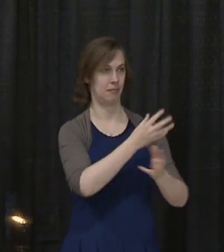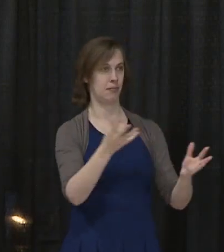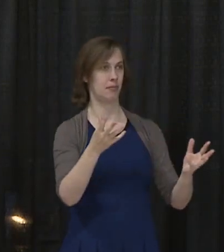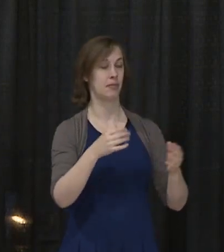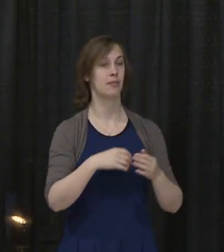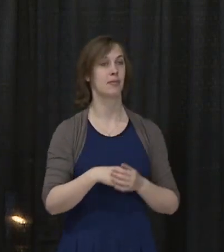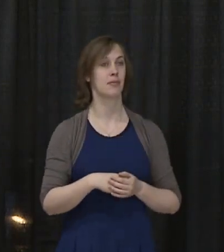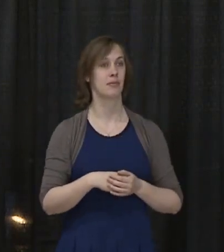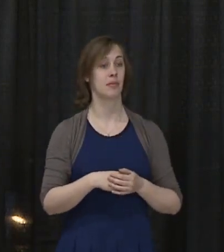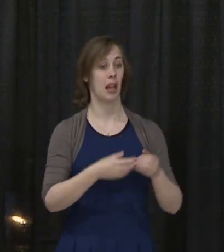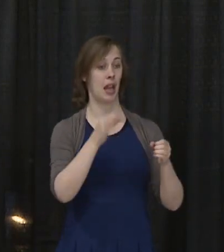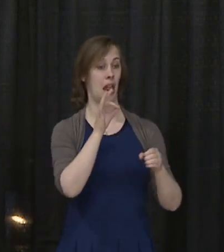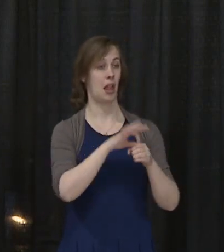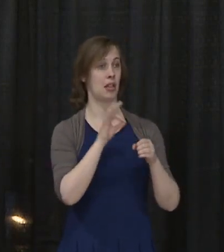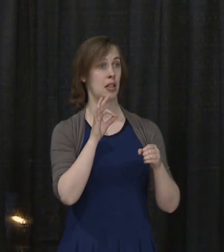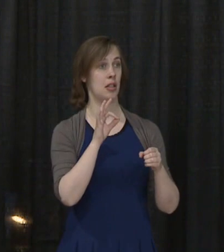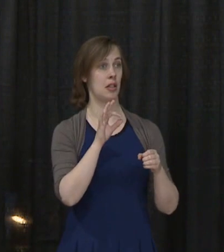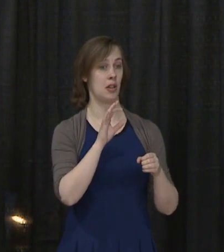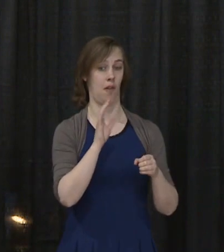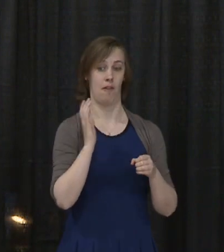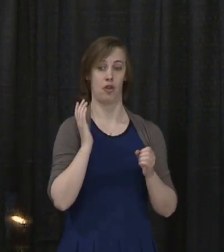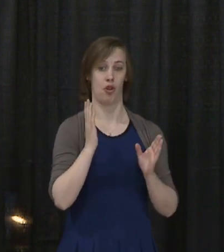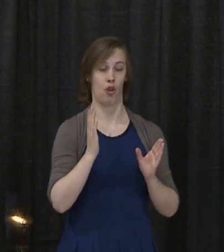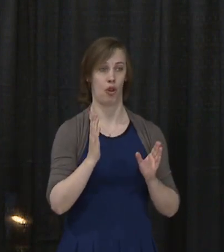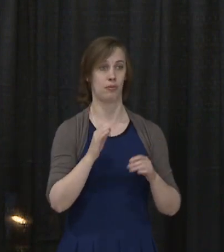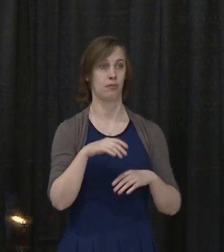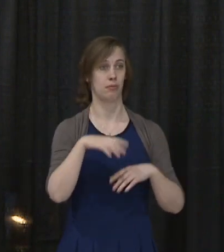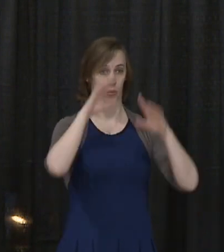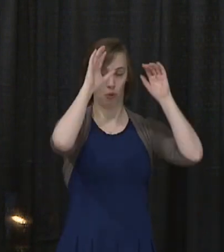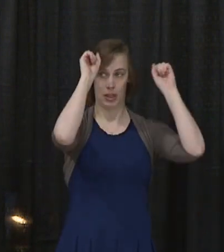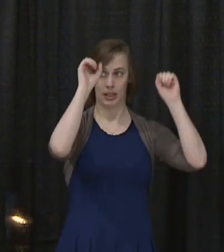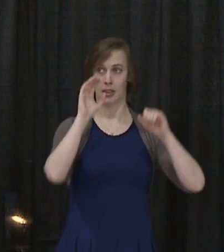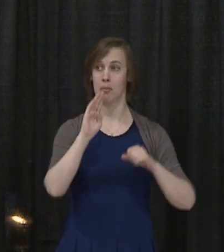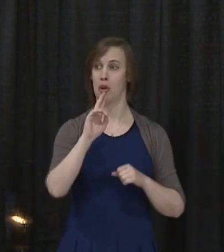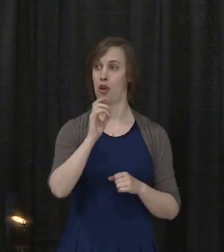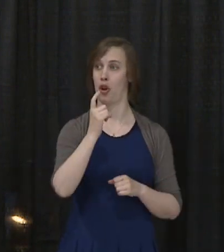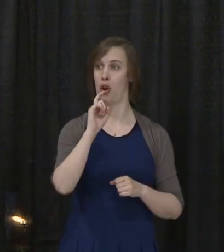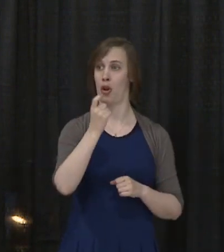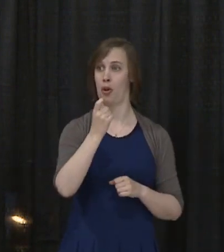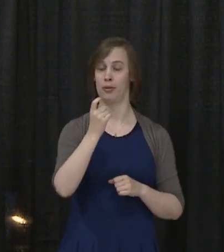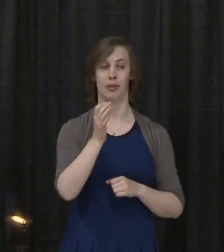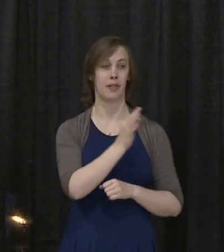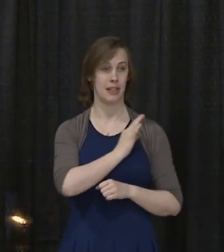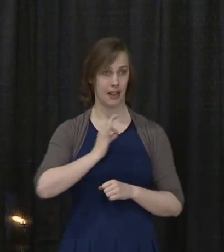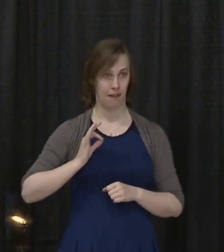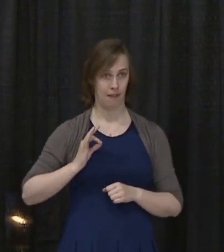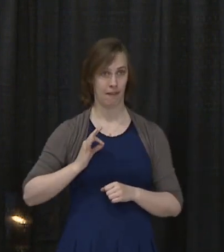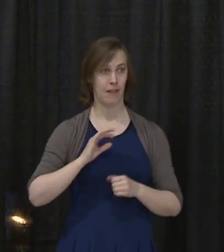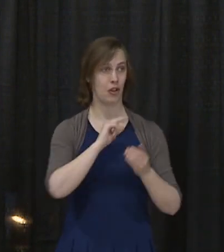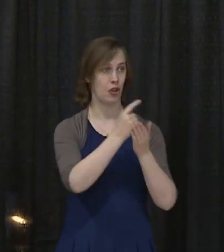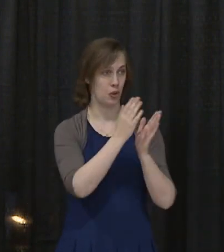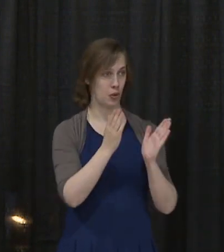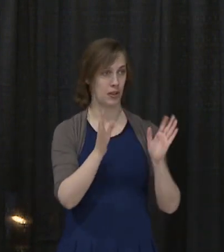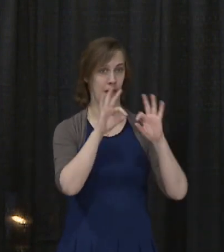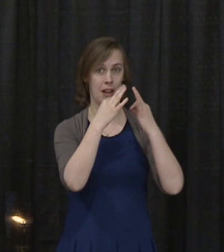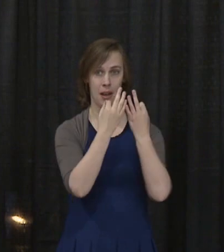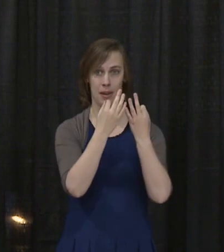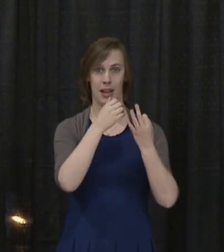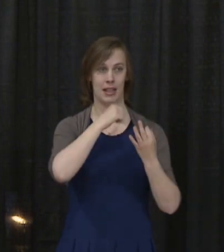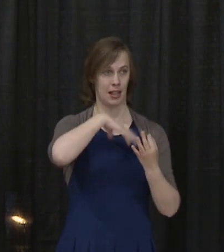Elected officials, President Bureau, faculty and staff, graduates, families, ladies and